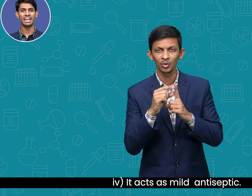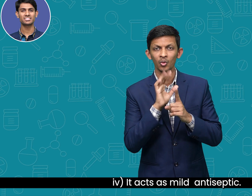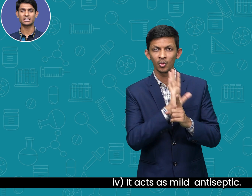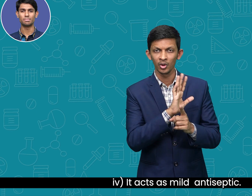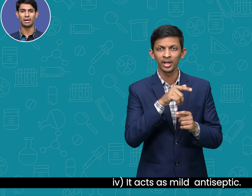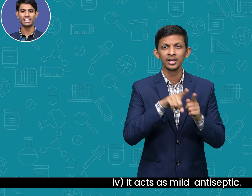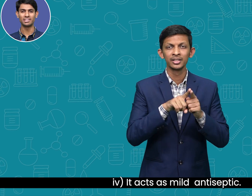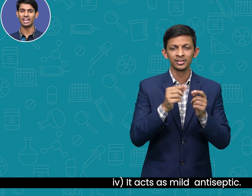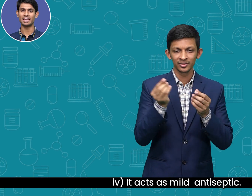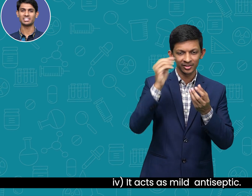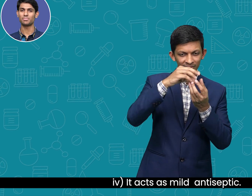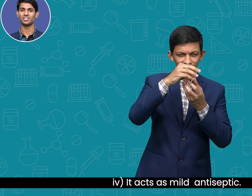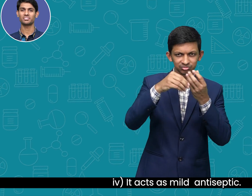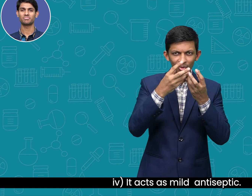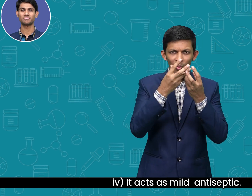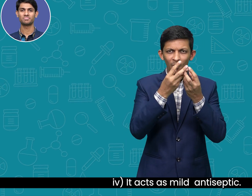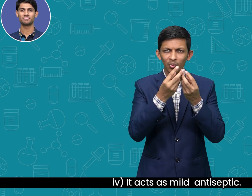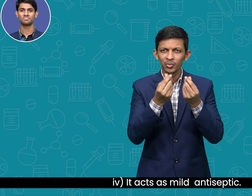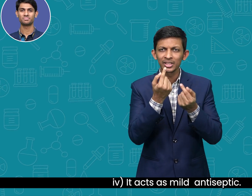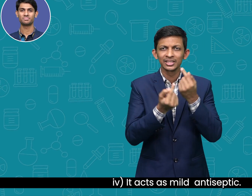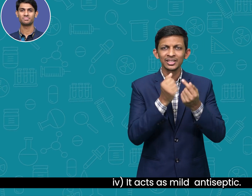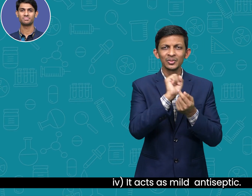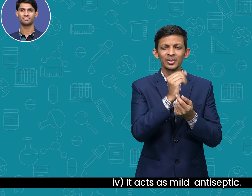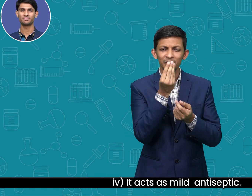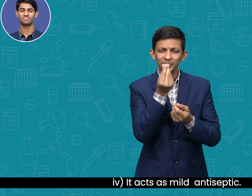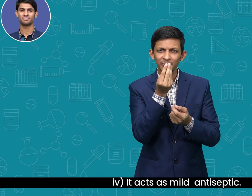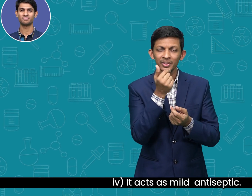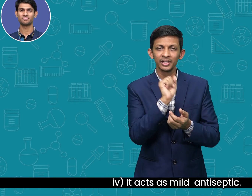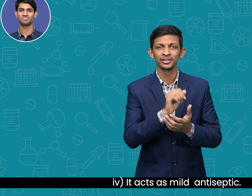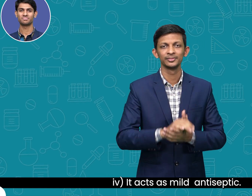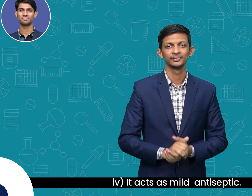It acts as mild antiseptic.